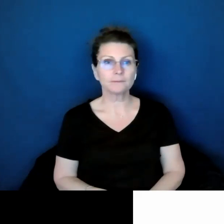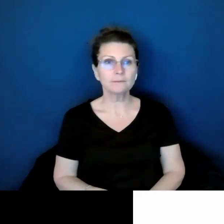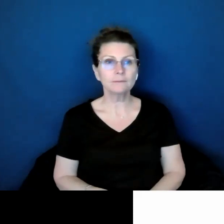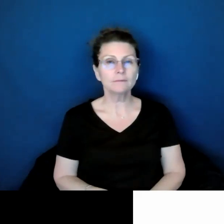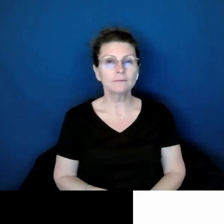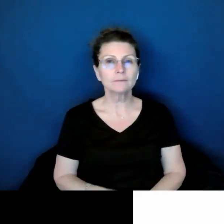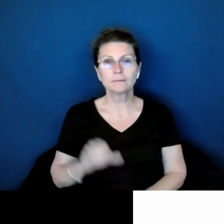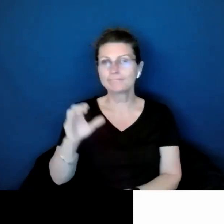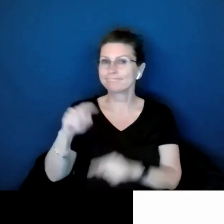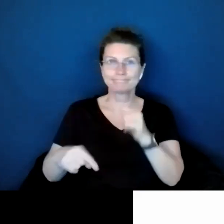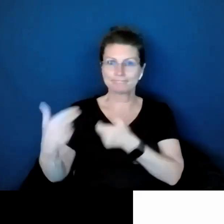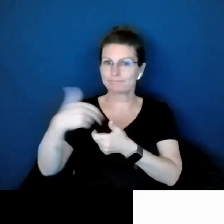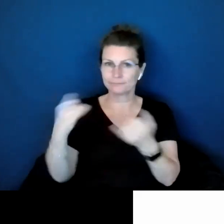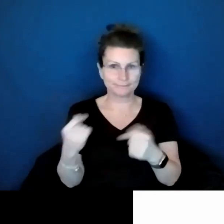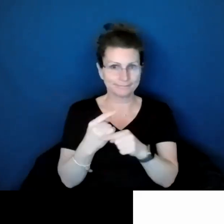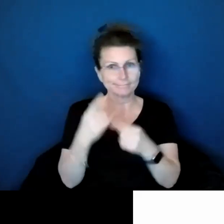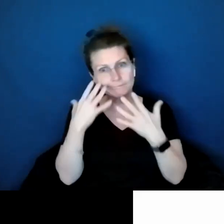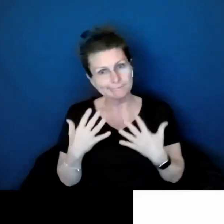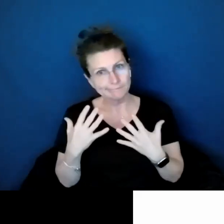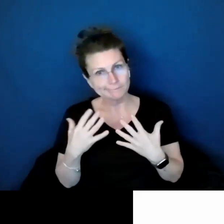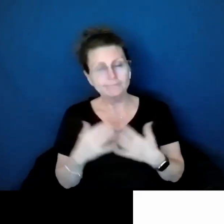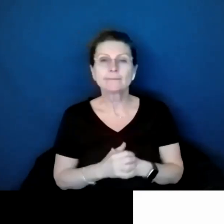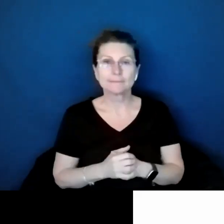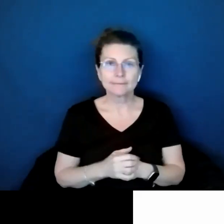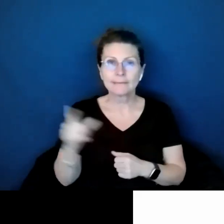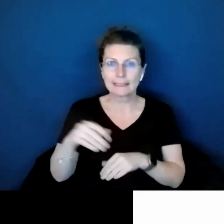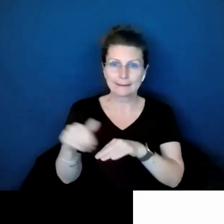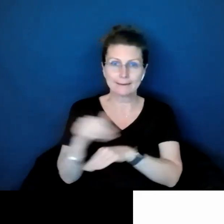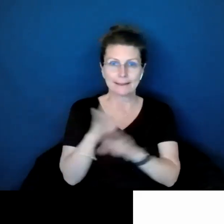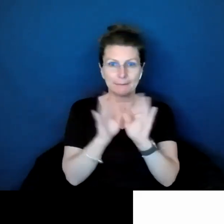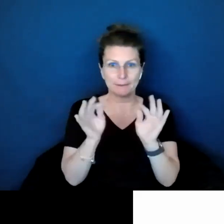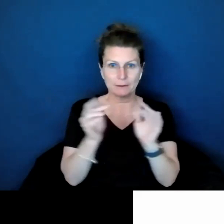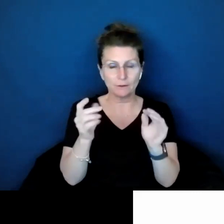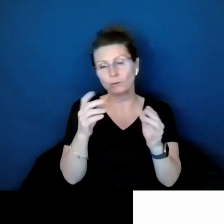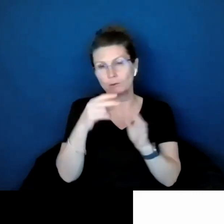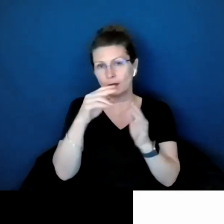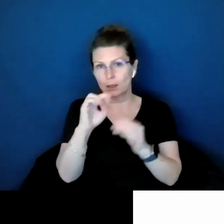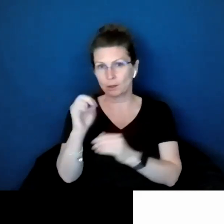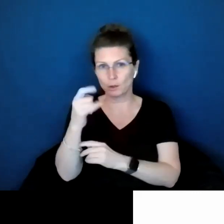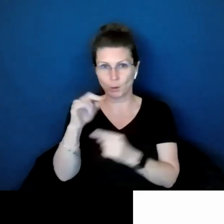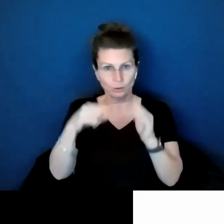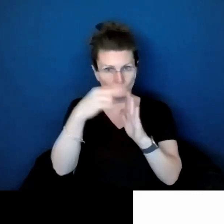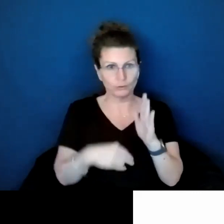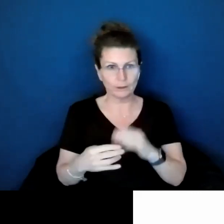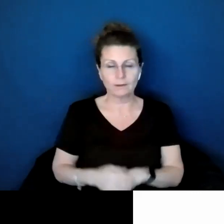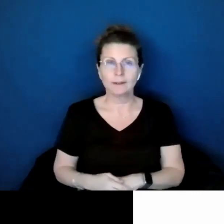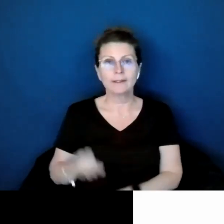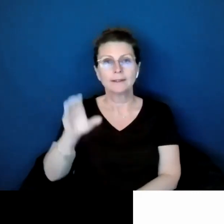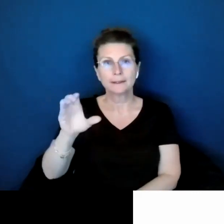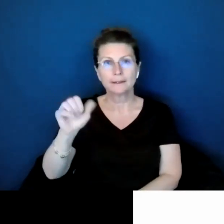Carl cannot join us today, unfortunately, but he has sent this note for me to read. Carl